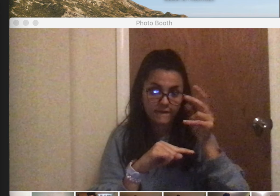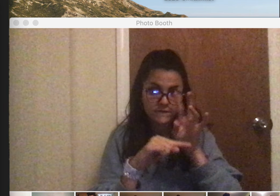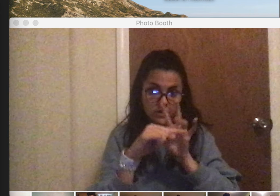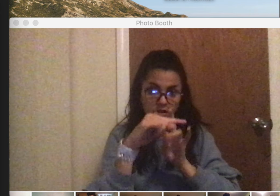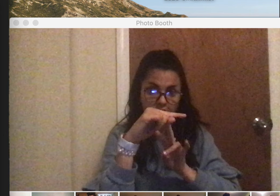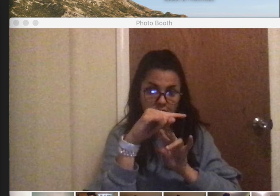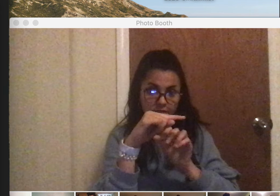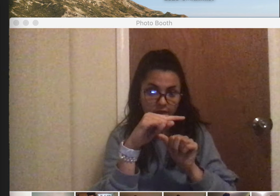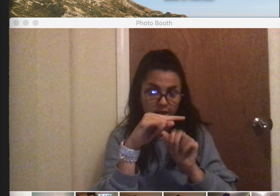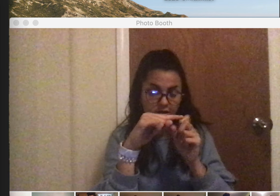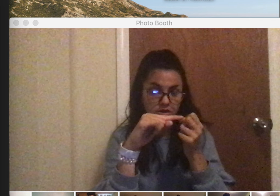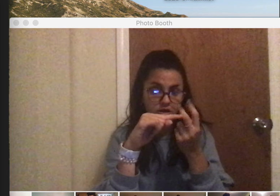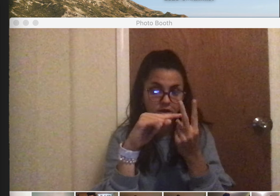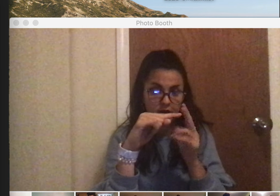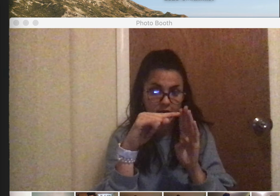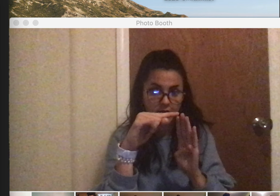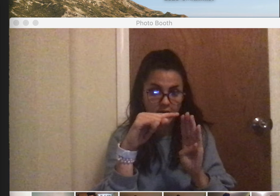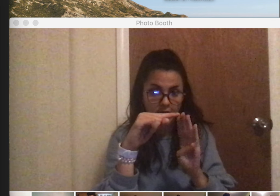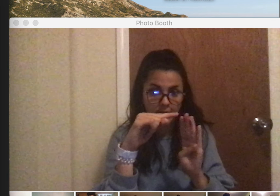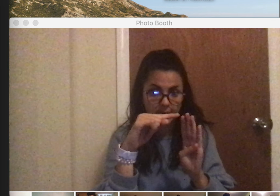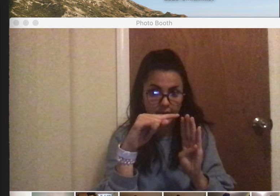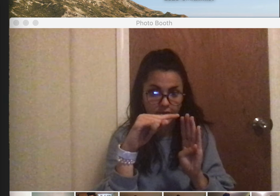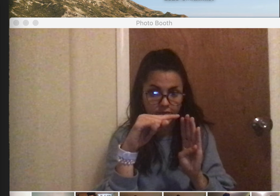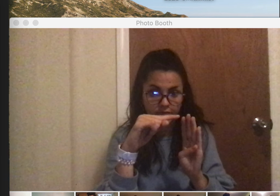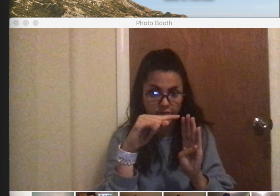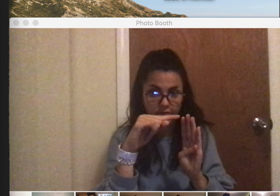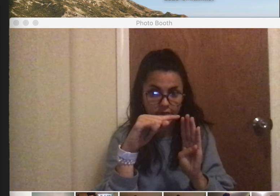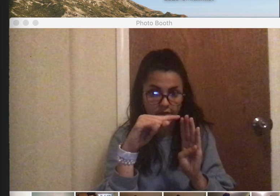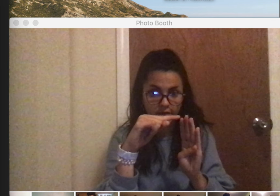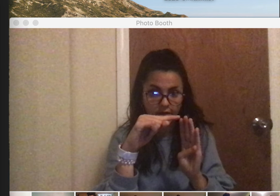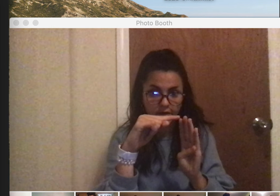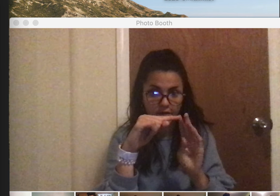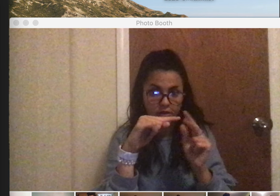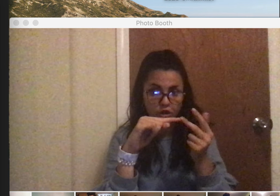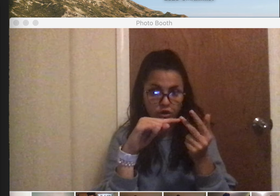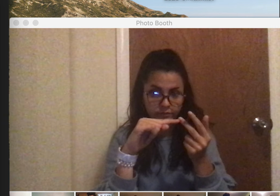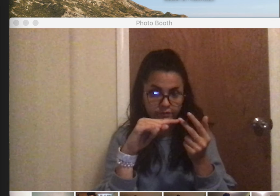to the 12th, b to the 3rd.